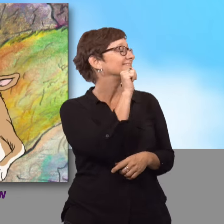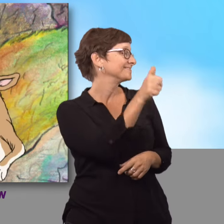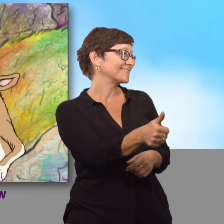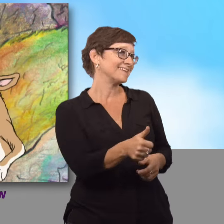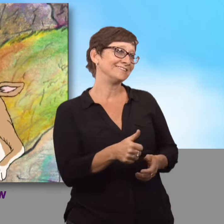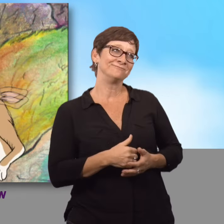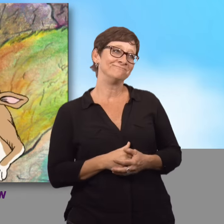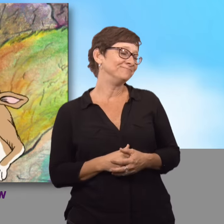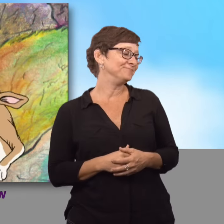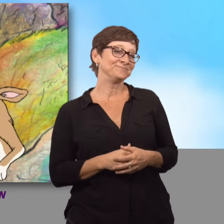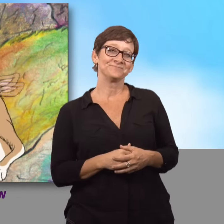how Rhonda responded.